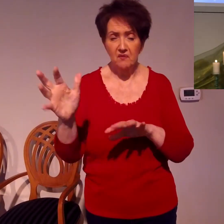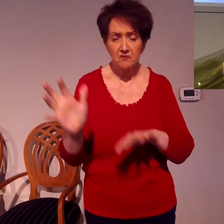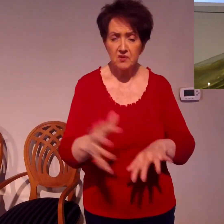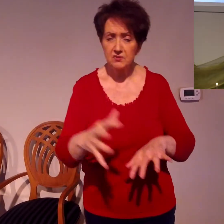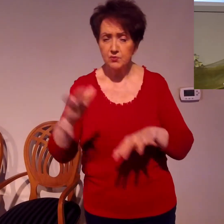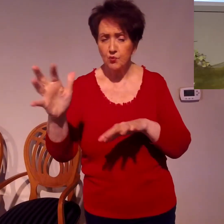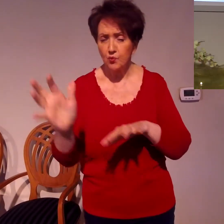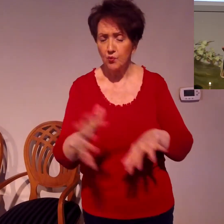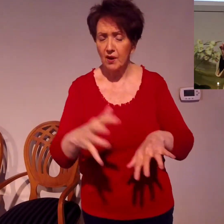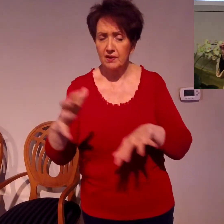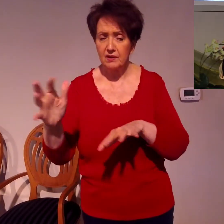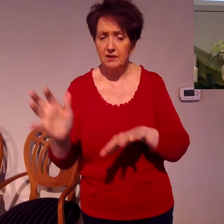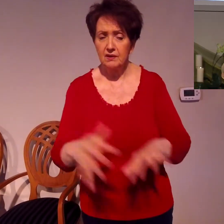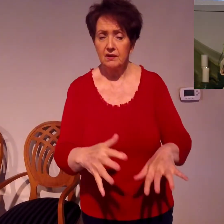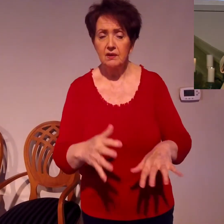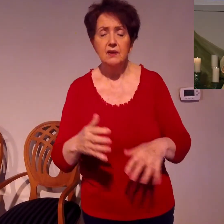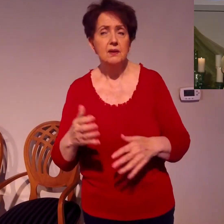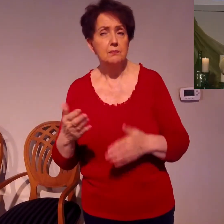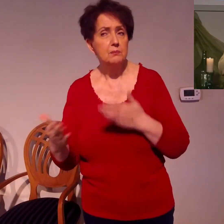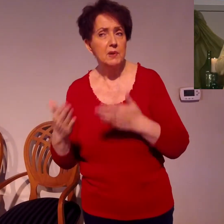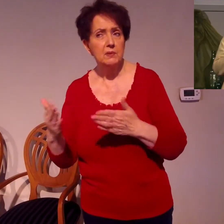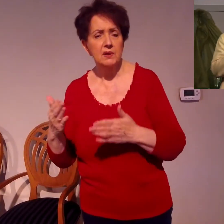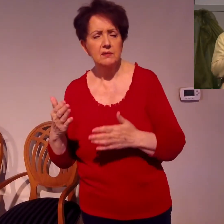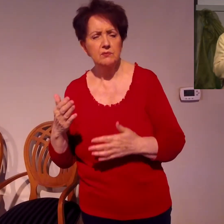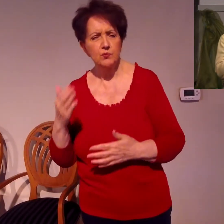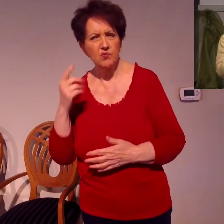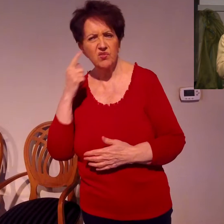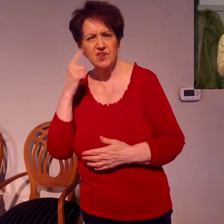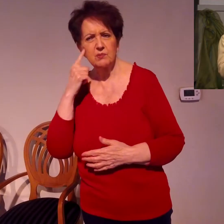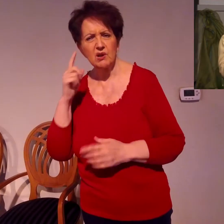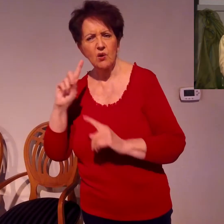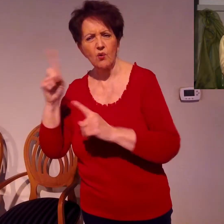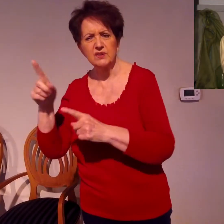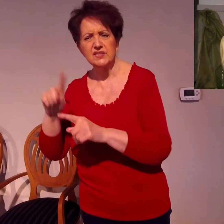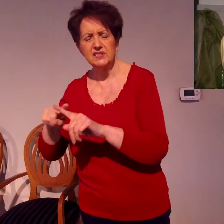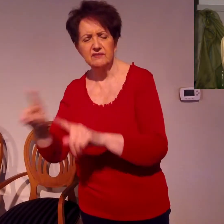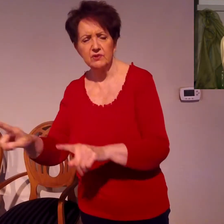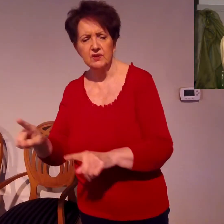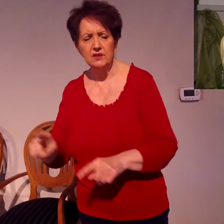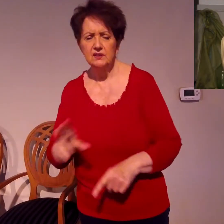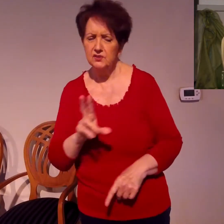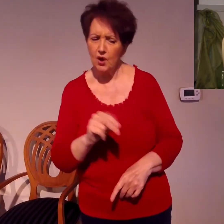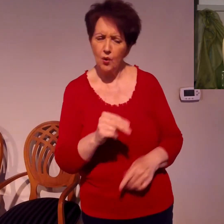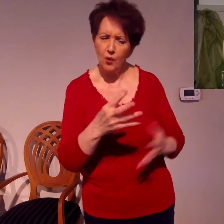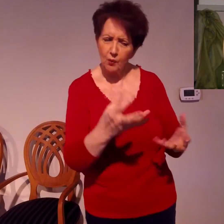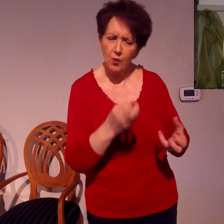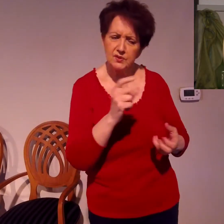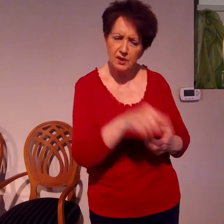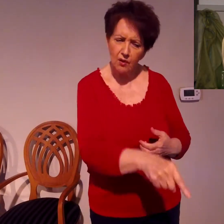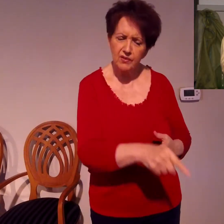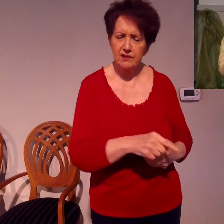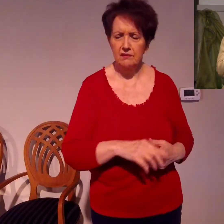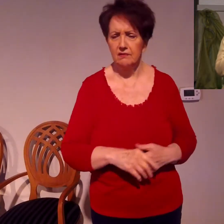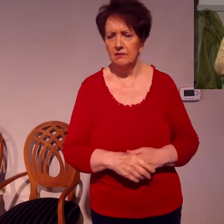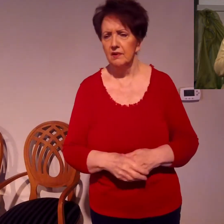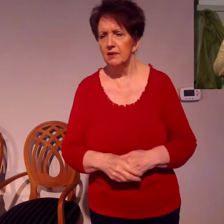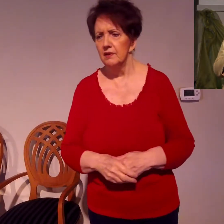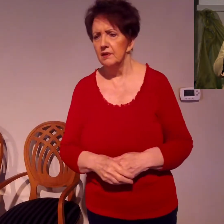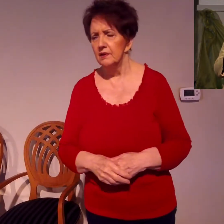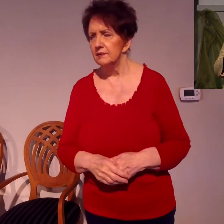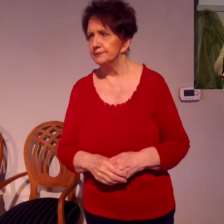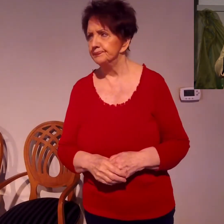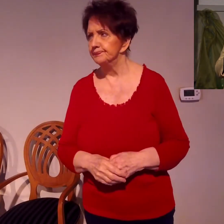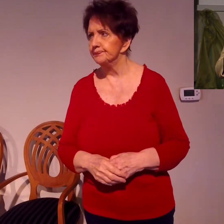maybe we should think about going somewhere else. And I'm like, no, I want to go to Interlaken. I haven't spent time in Interlaken. I'm like,